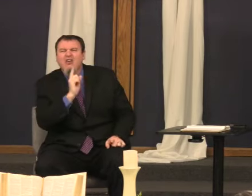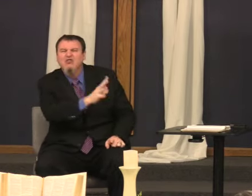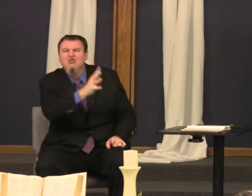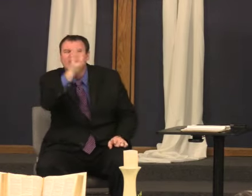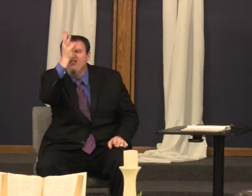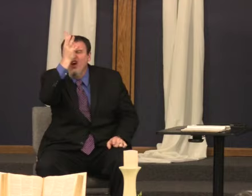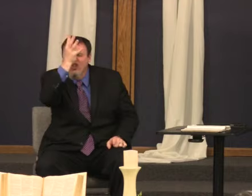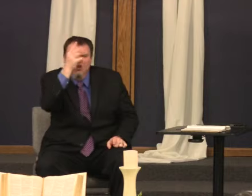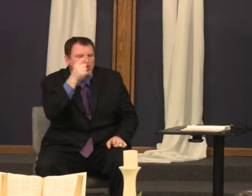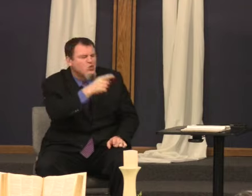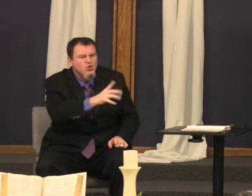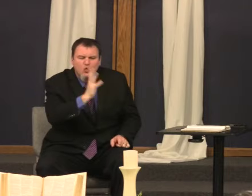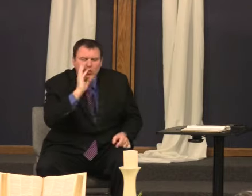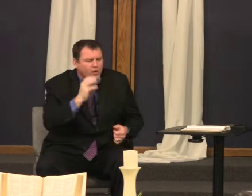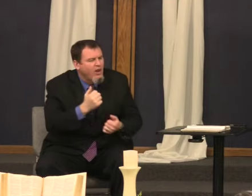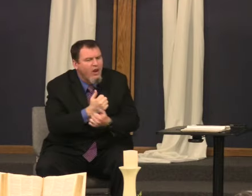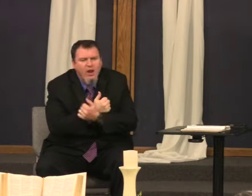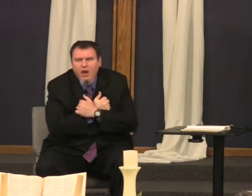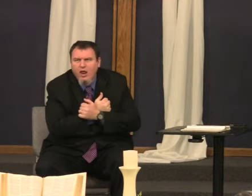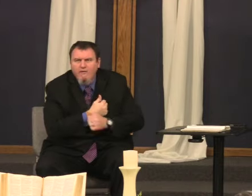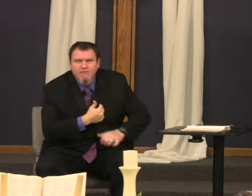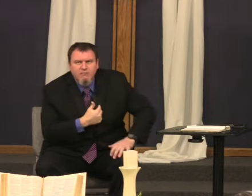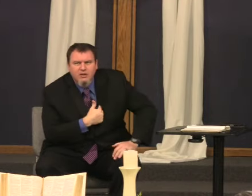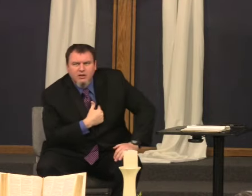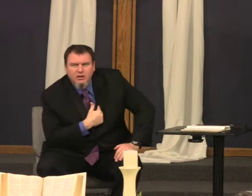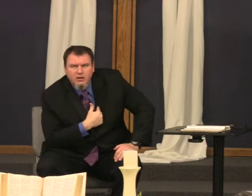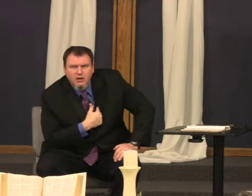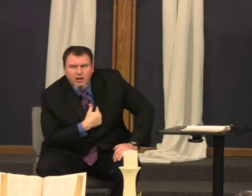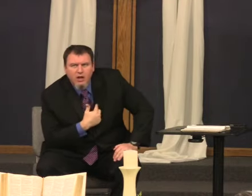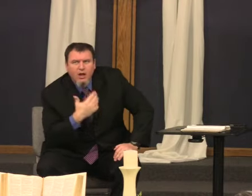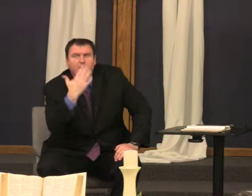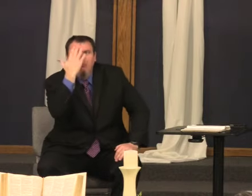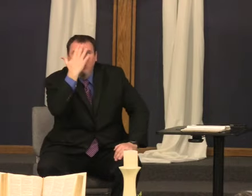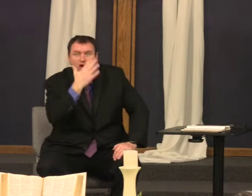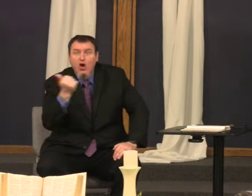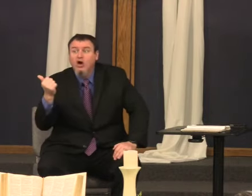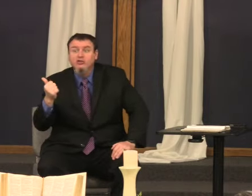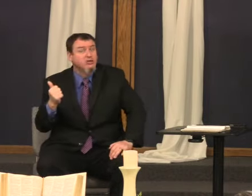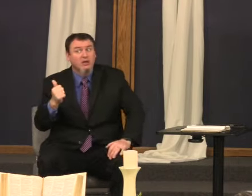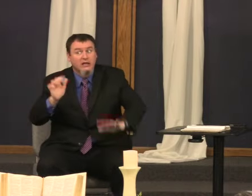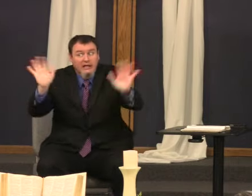God is your father. Jesus says, if God were your father, you would love me.